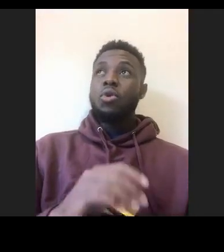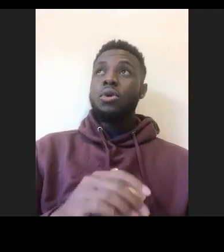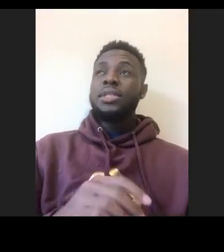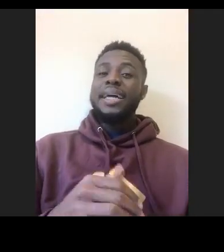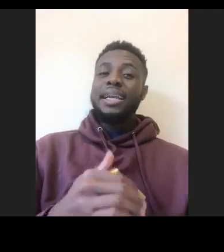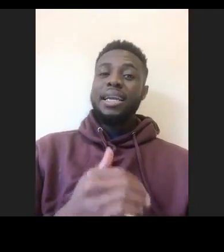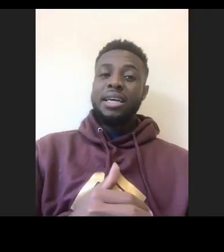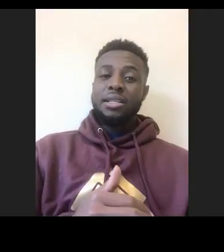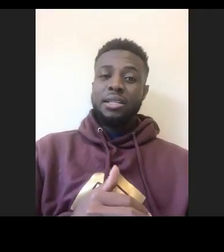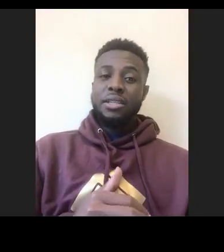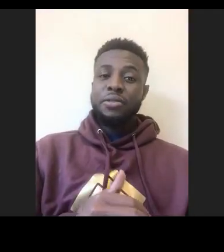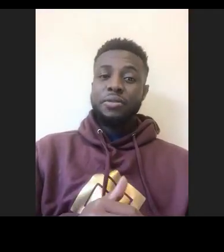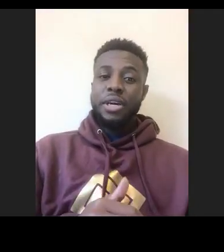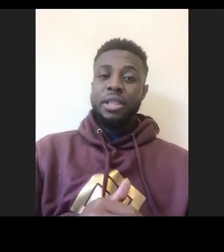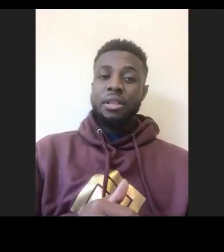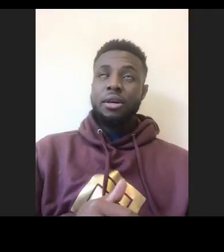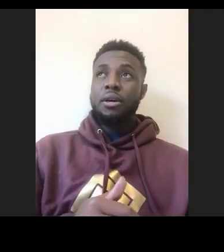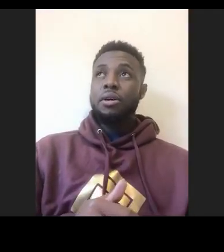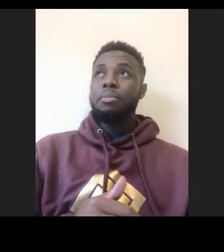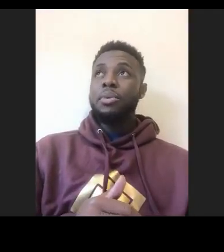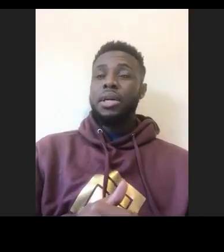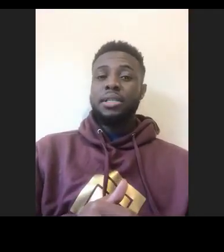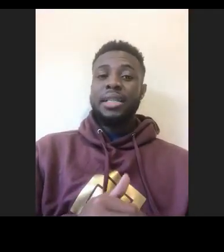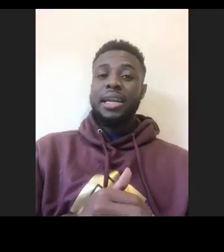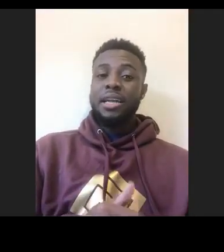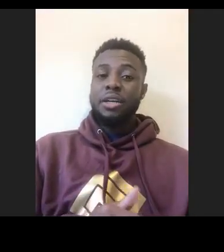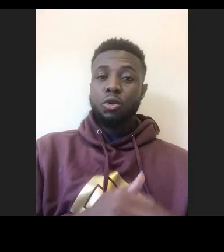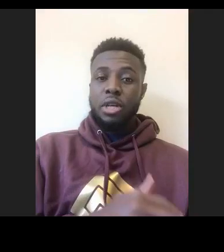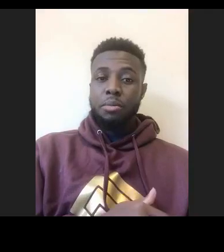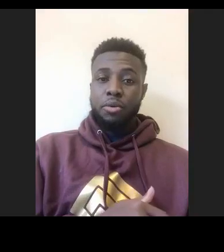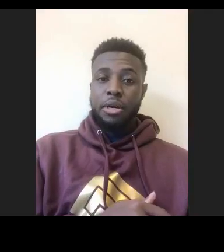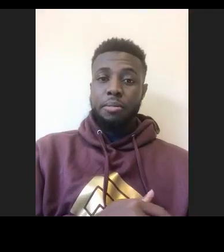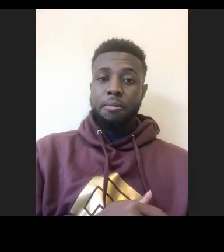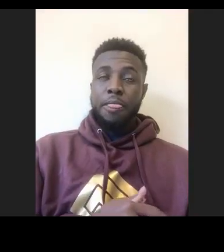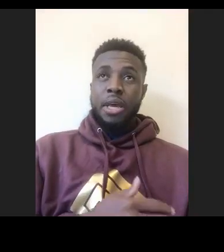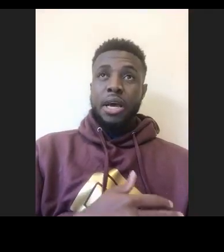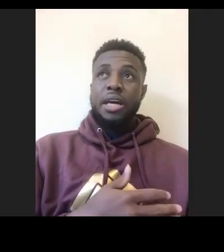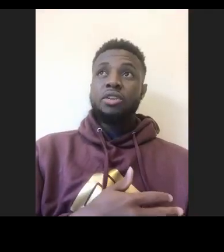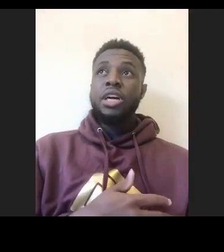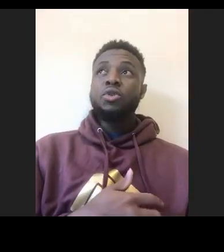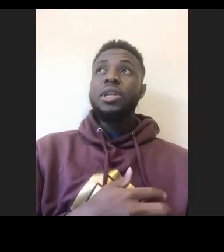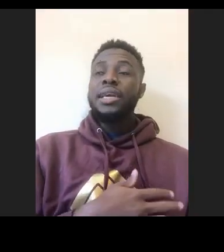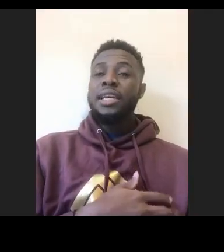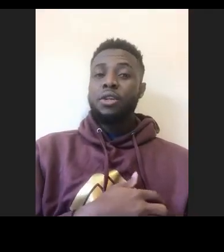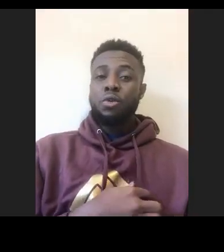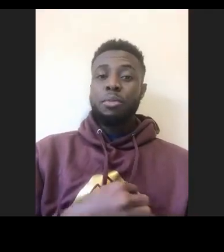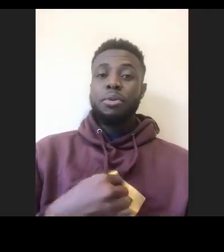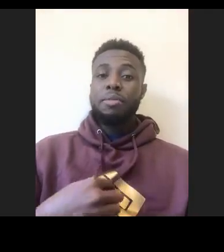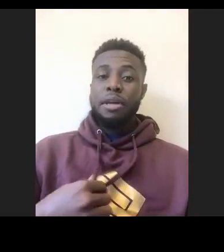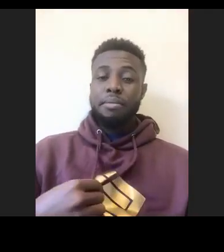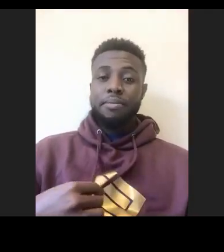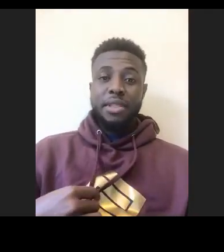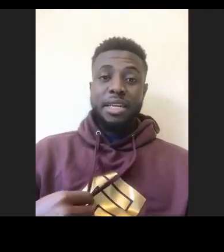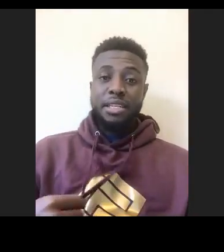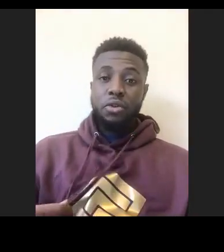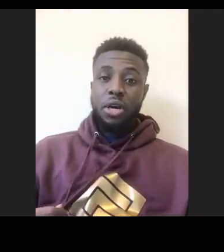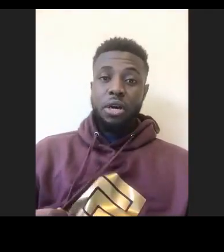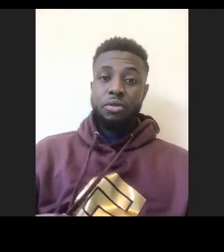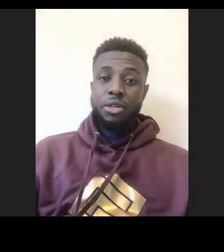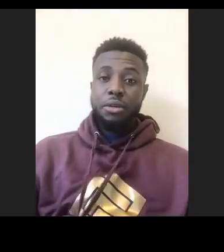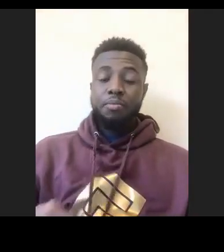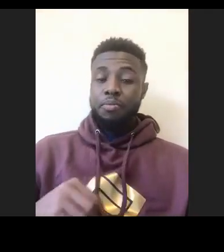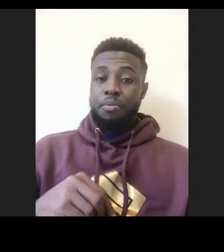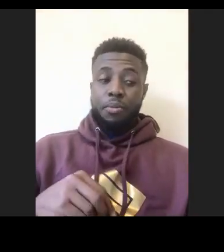the goals that are linked, the different parts that are linked to that program, and try to link it to a problem that is